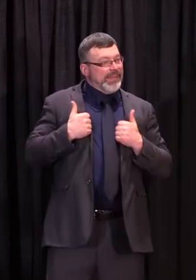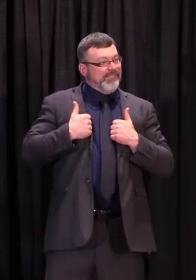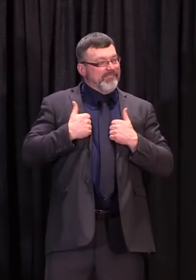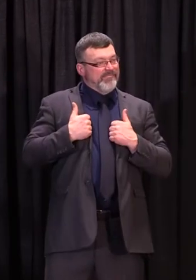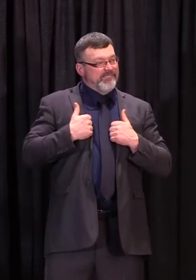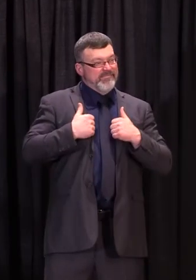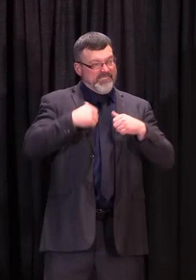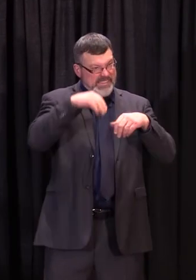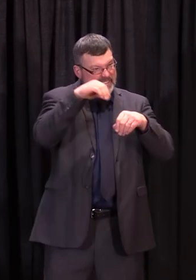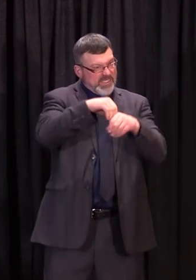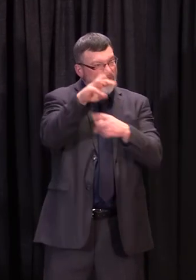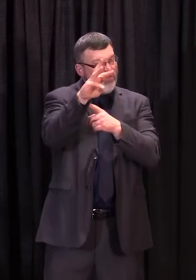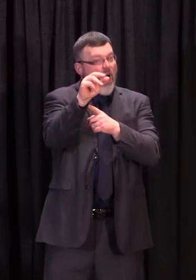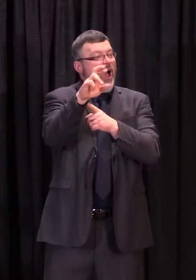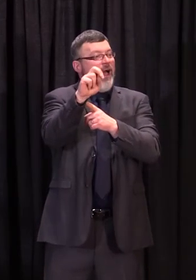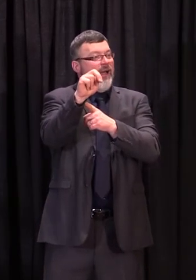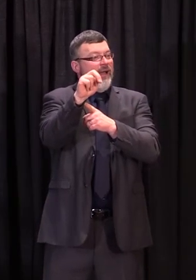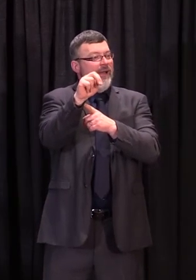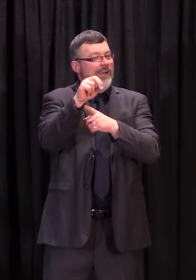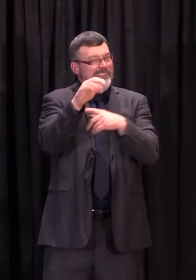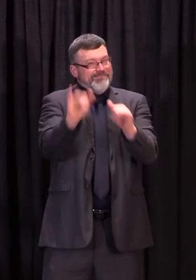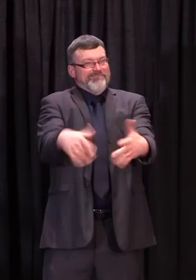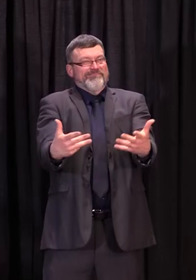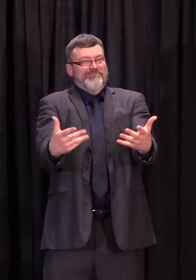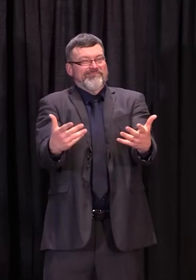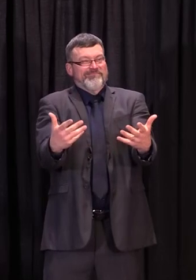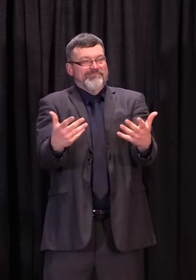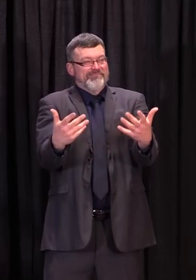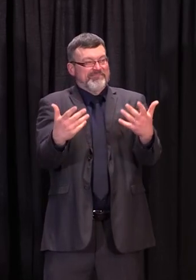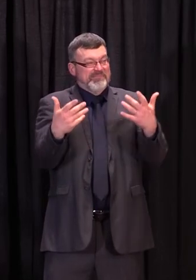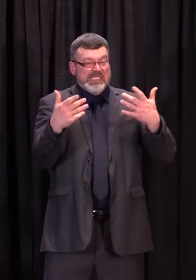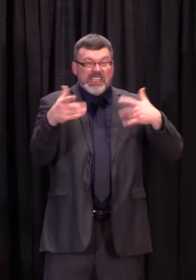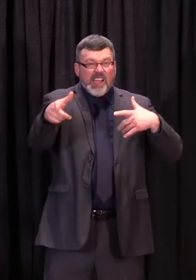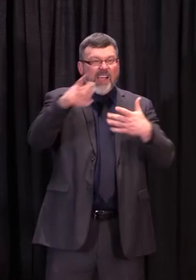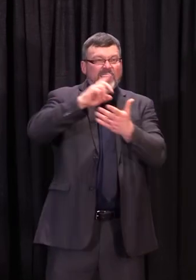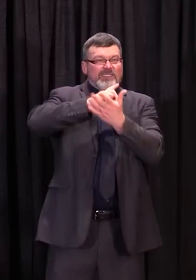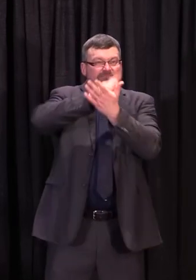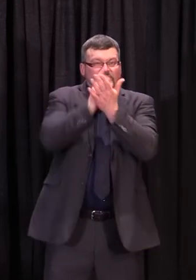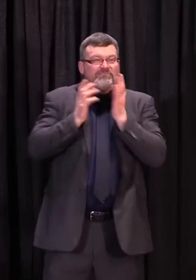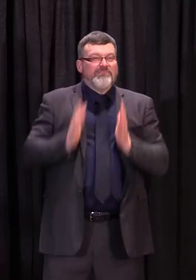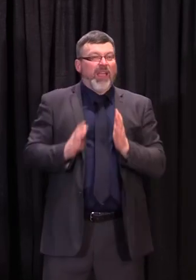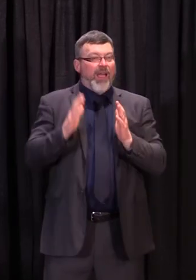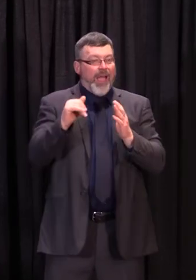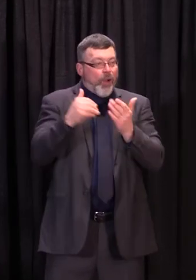new residents in Warren and a new designer at a local architecture firm.